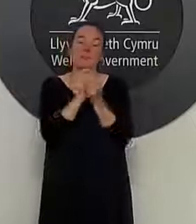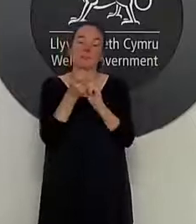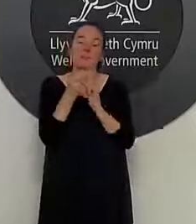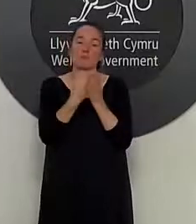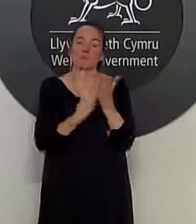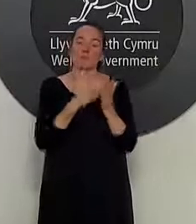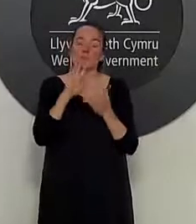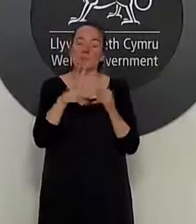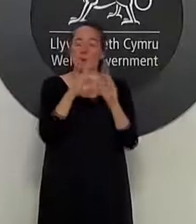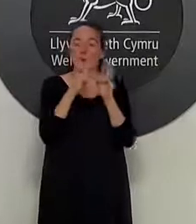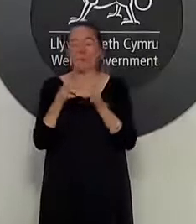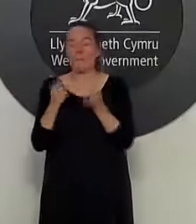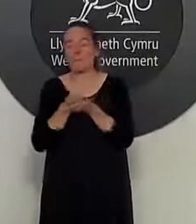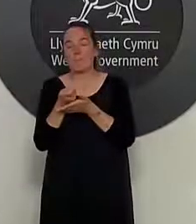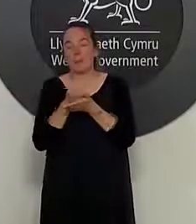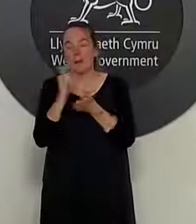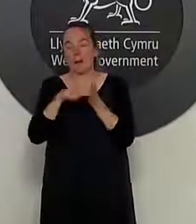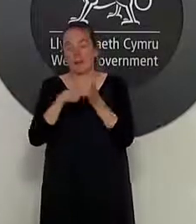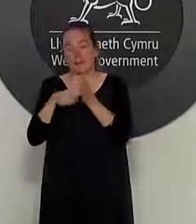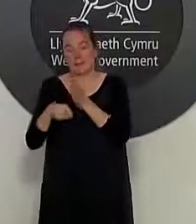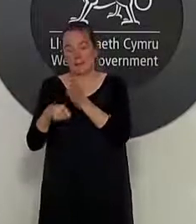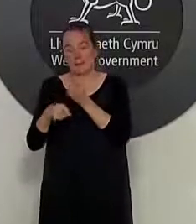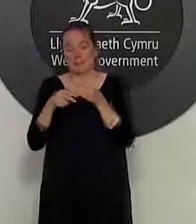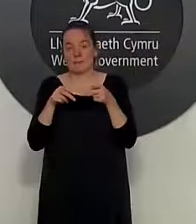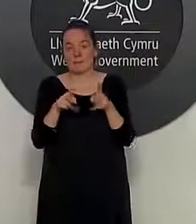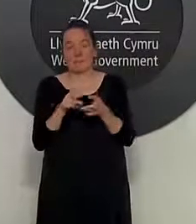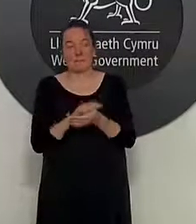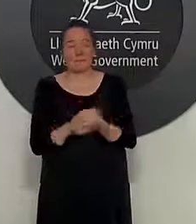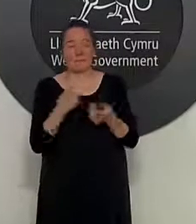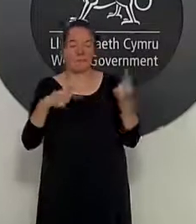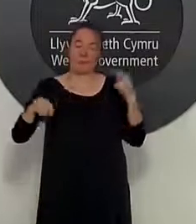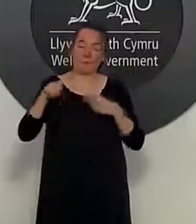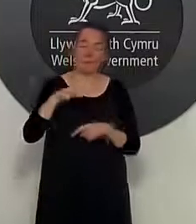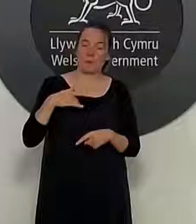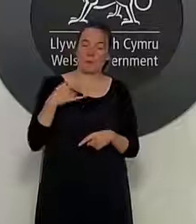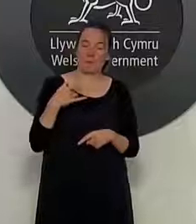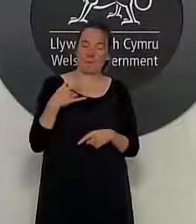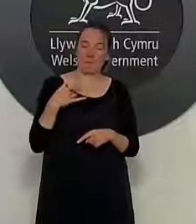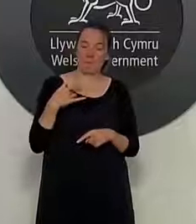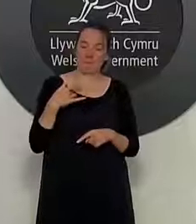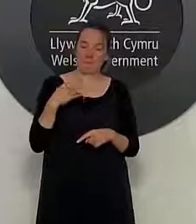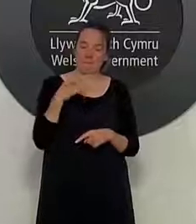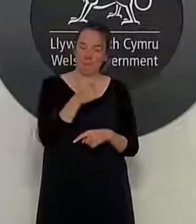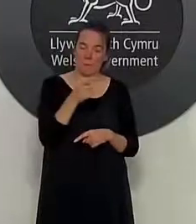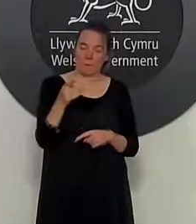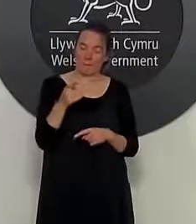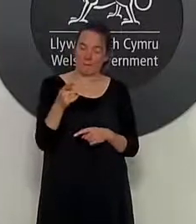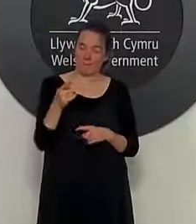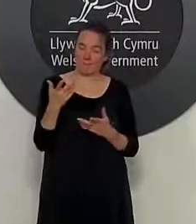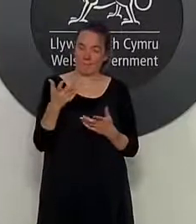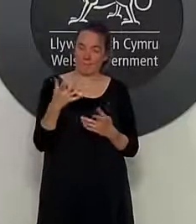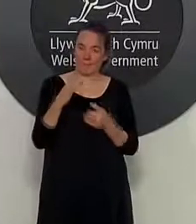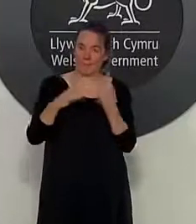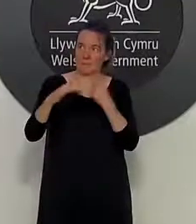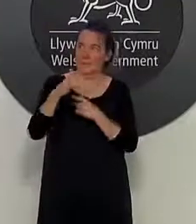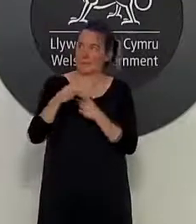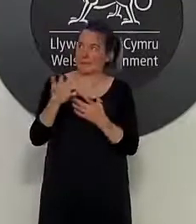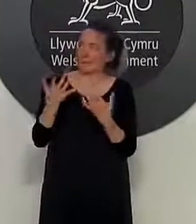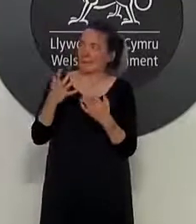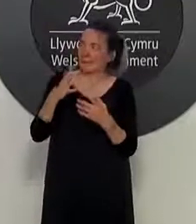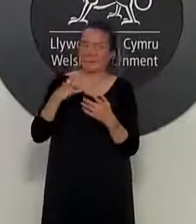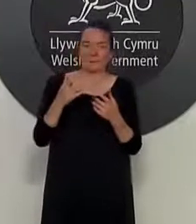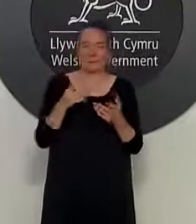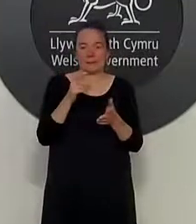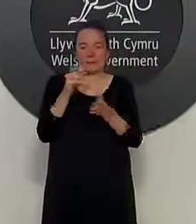system to make it more available to people who live in those communities where housing is under pressure. And we have seen